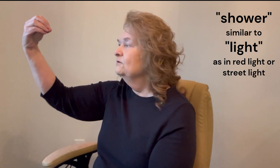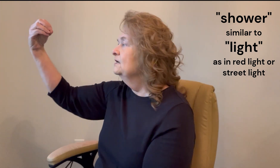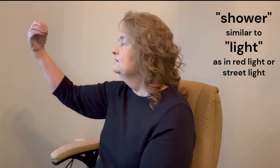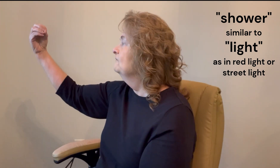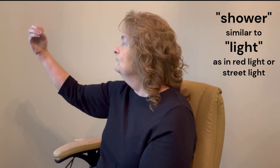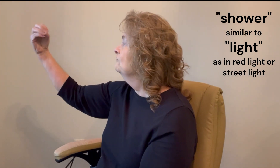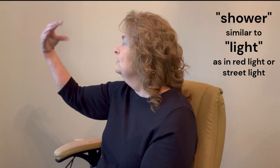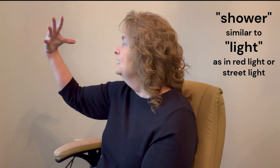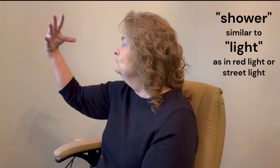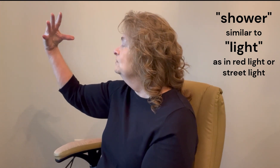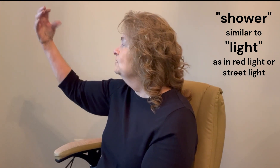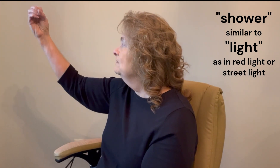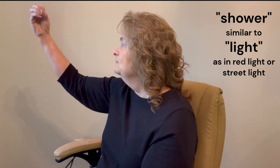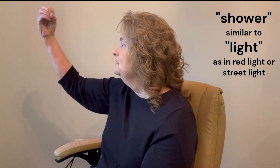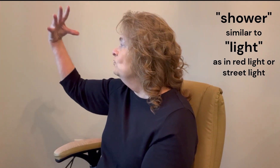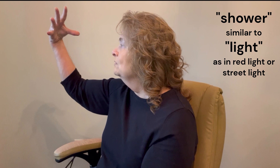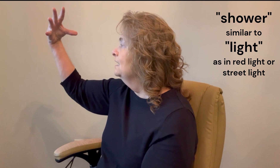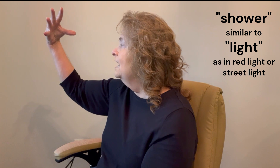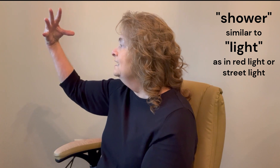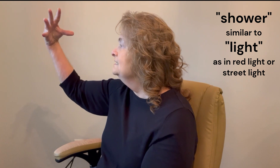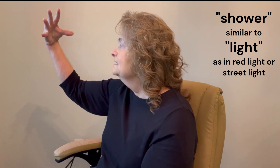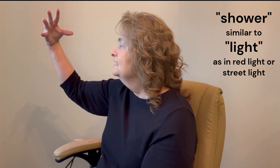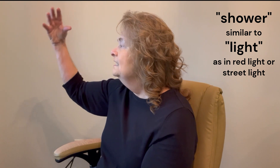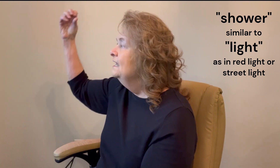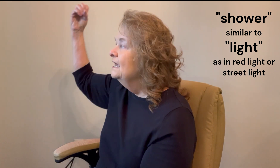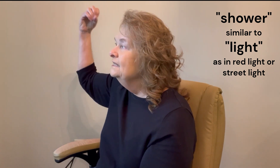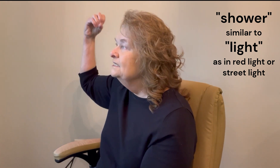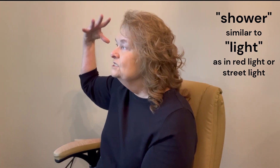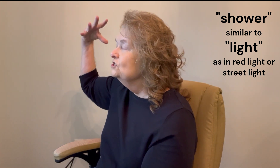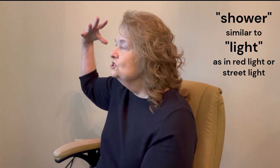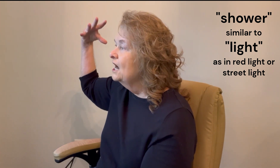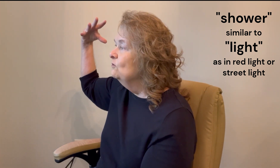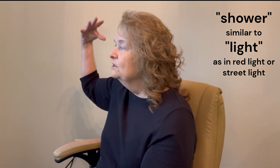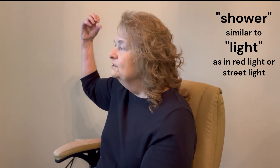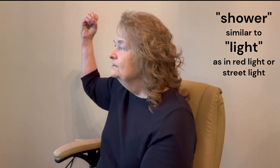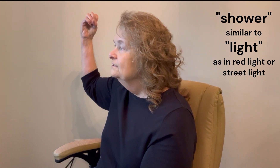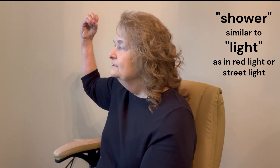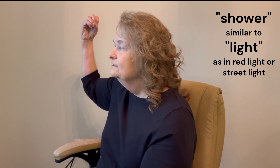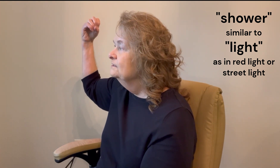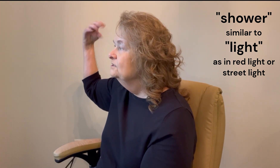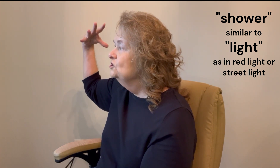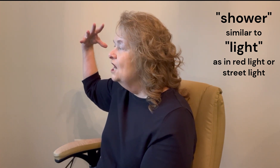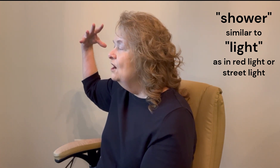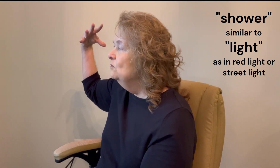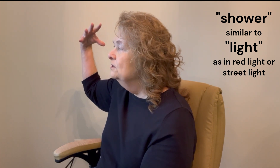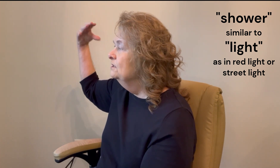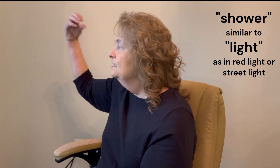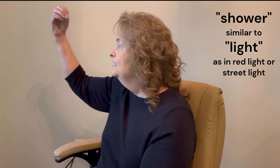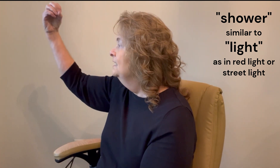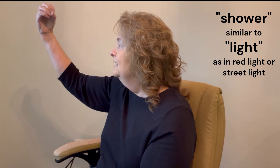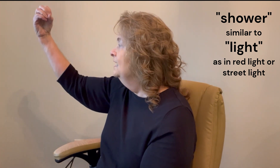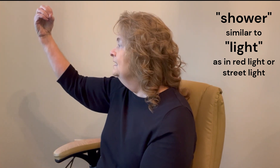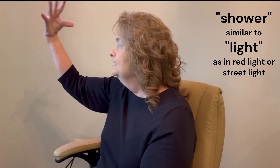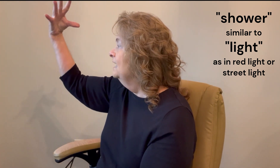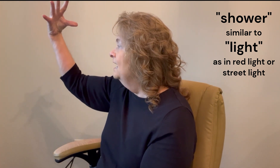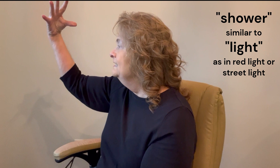around. Front would probably be more light, and this is shower. Shower and